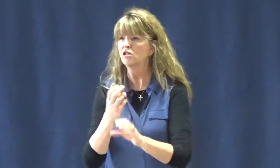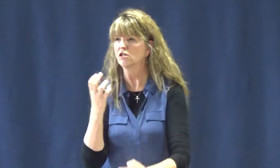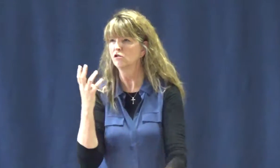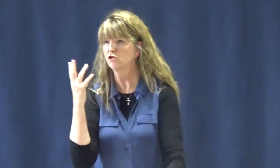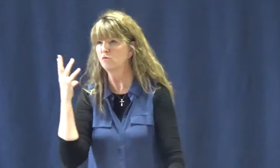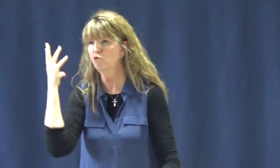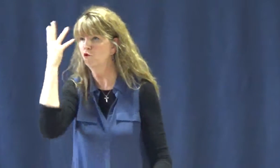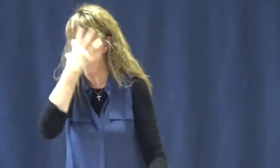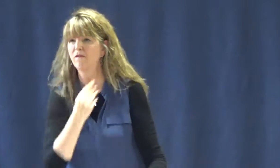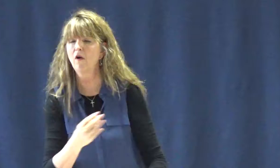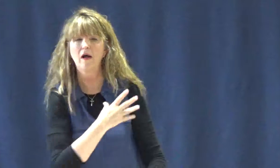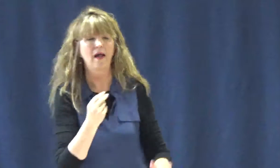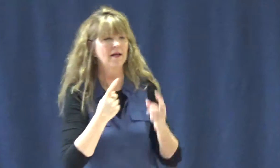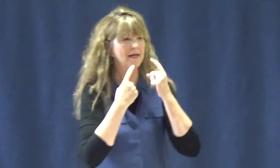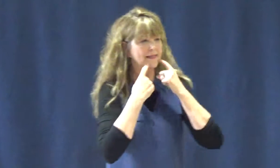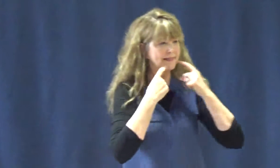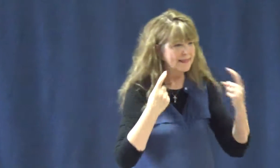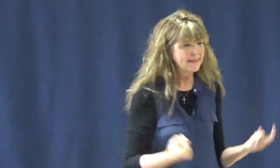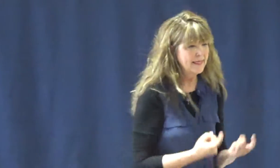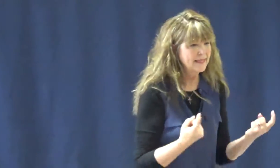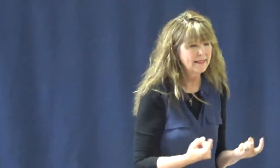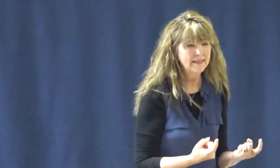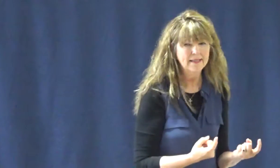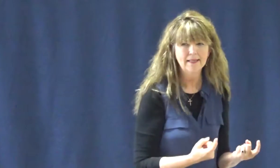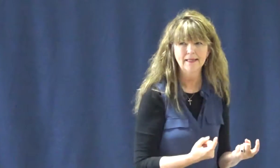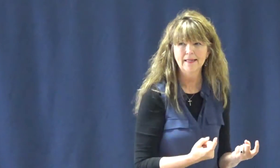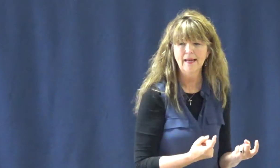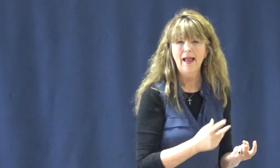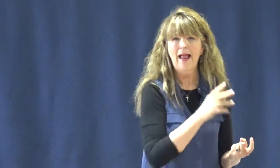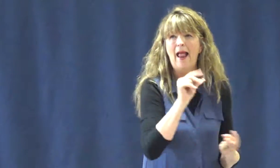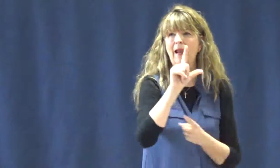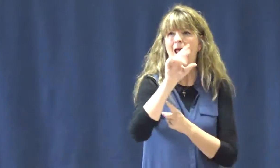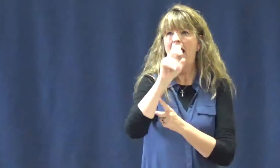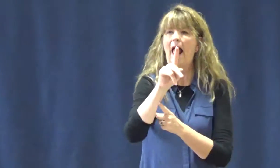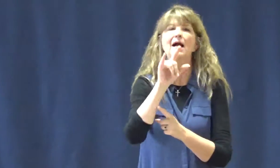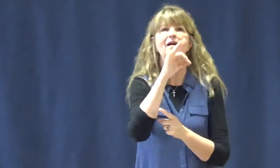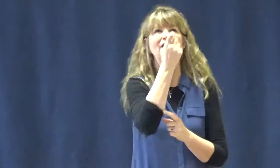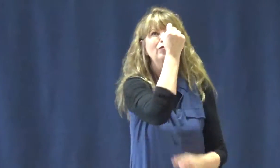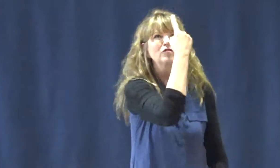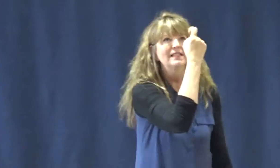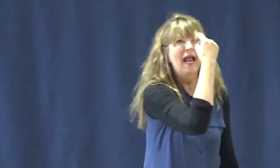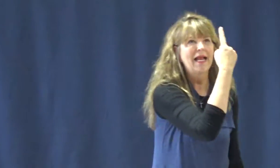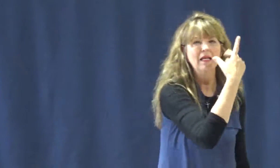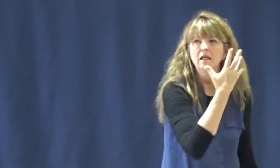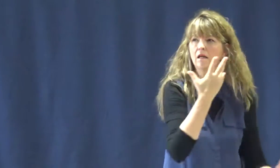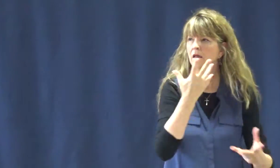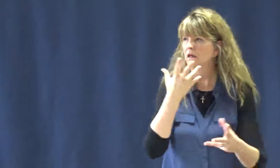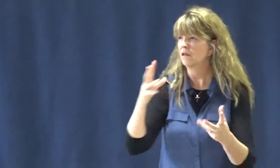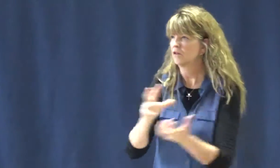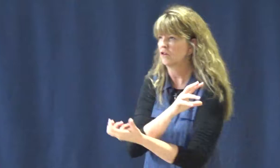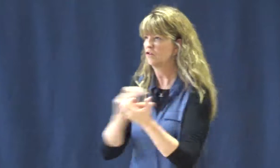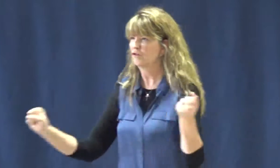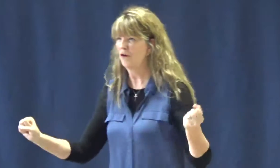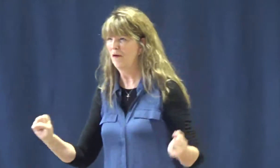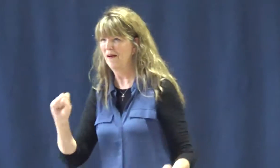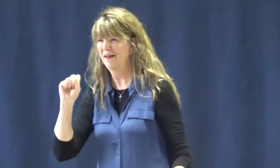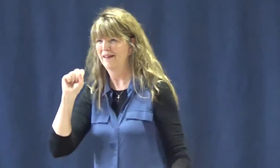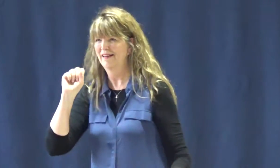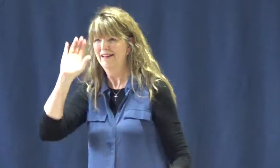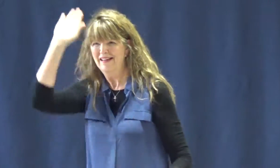His creation is beautiful, and sin and lack of understanding